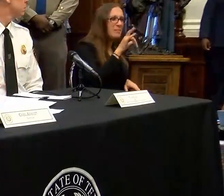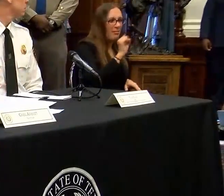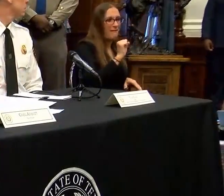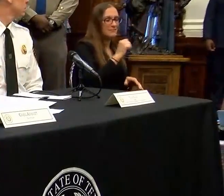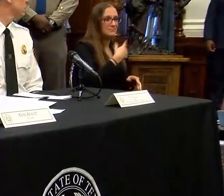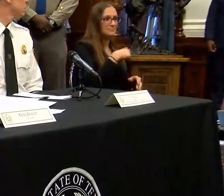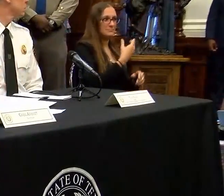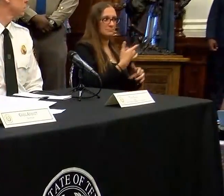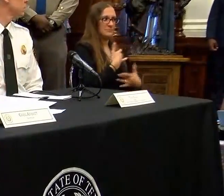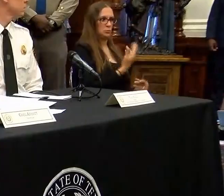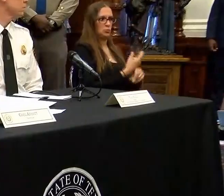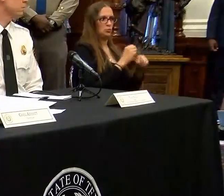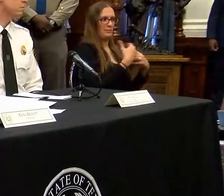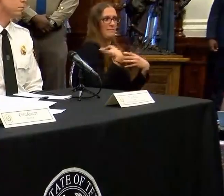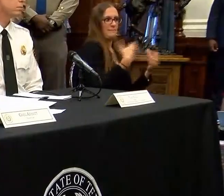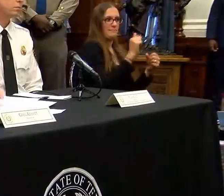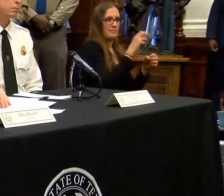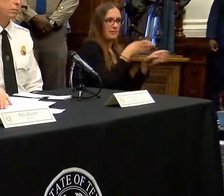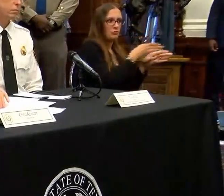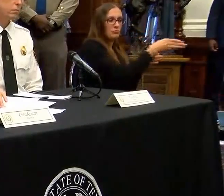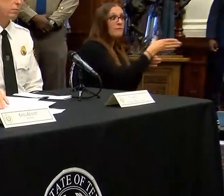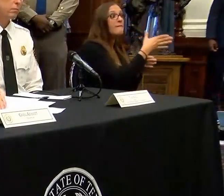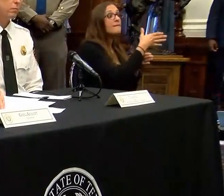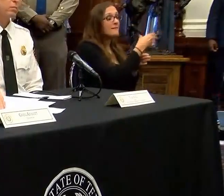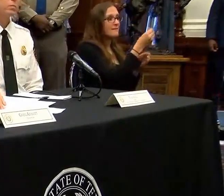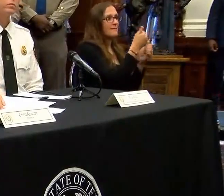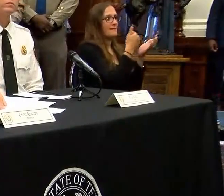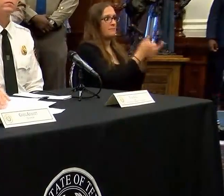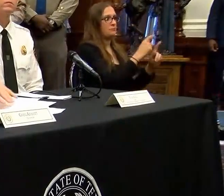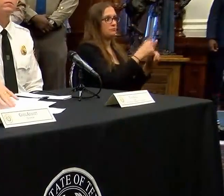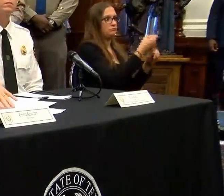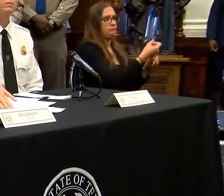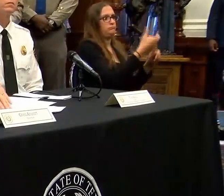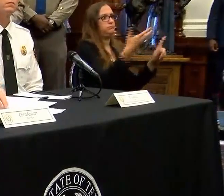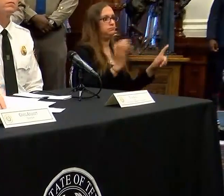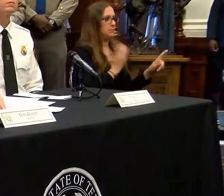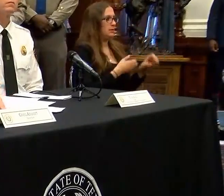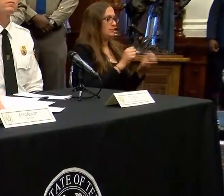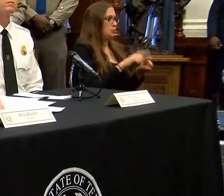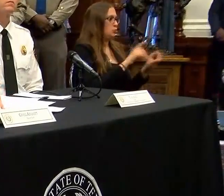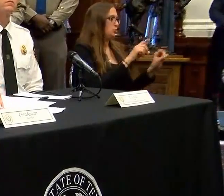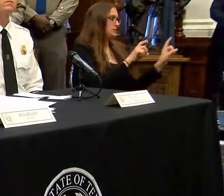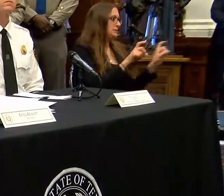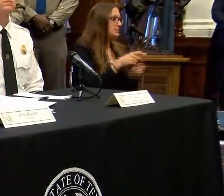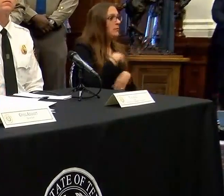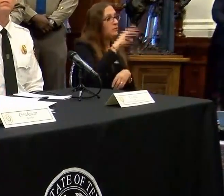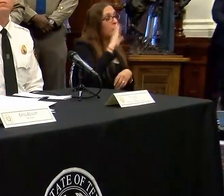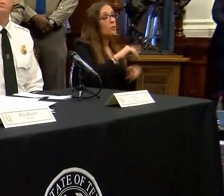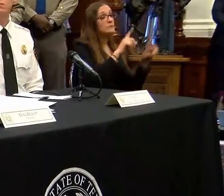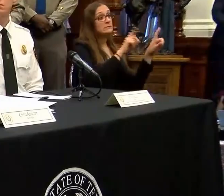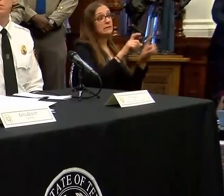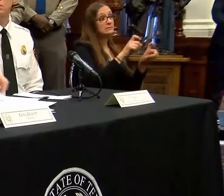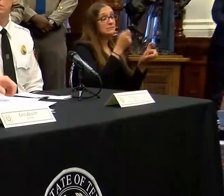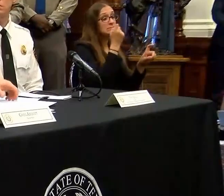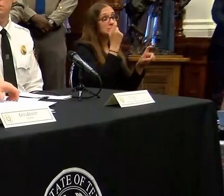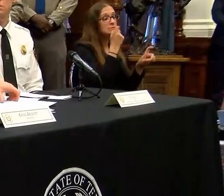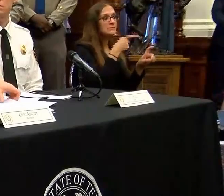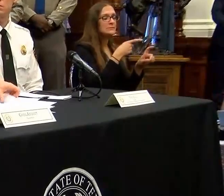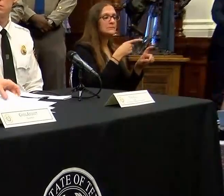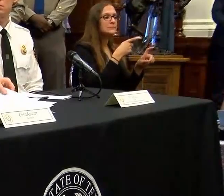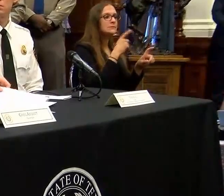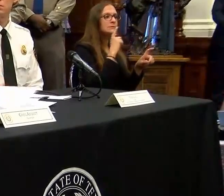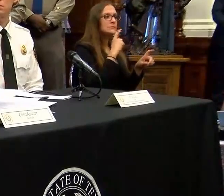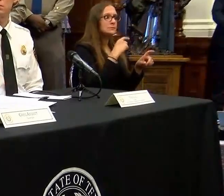used in healthcare, and also to help expand the capacity to do testing. I know that testing is a